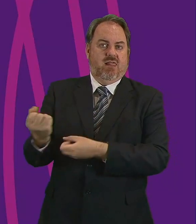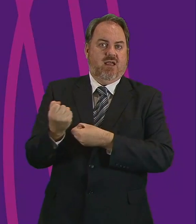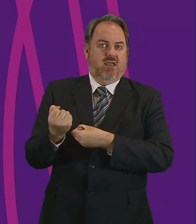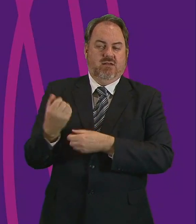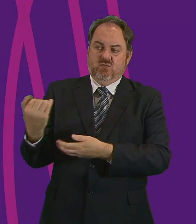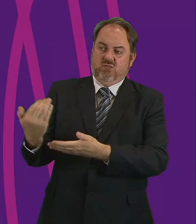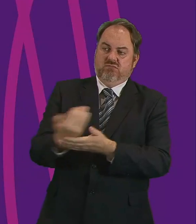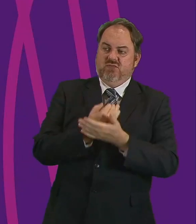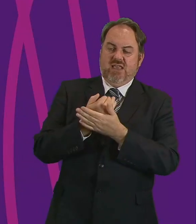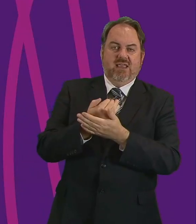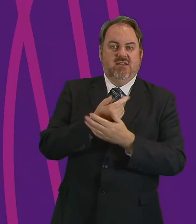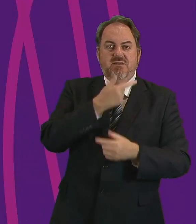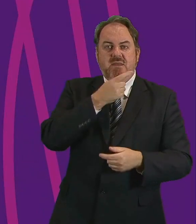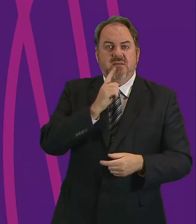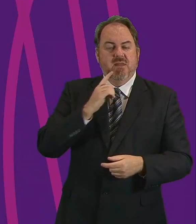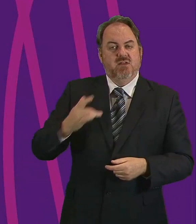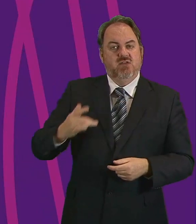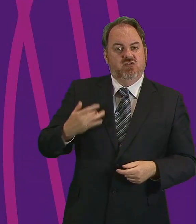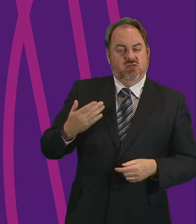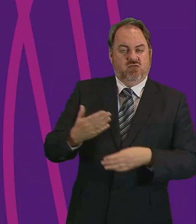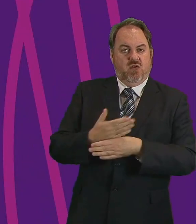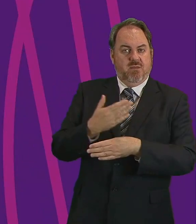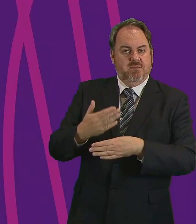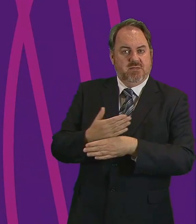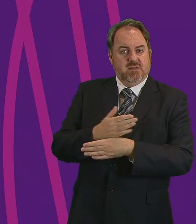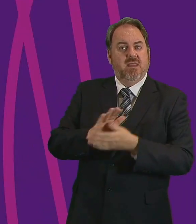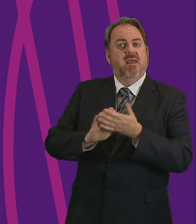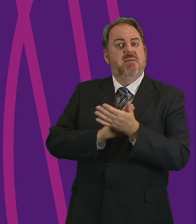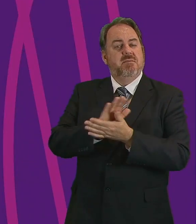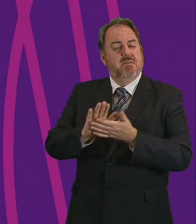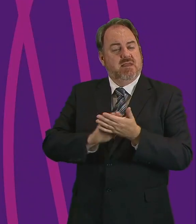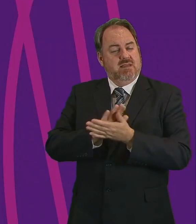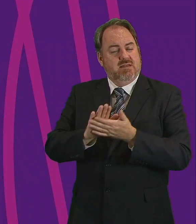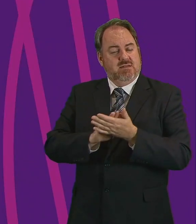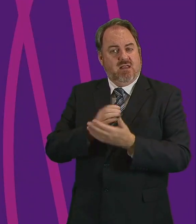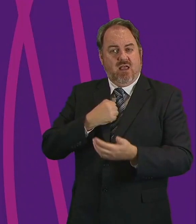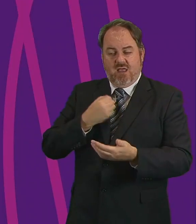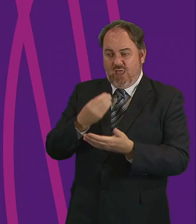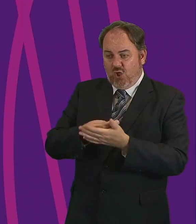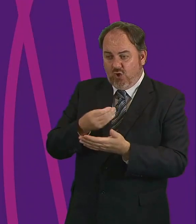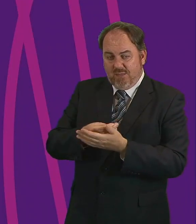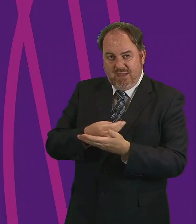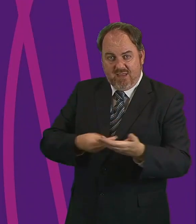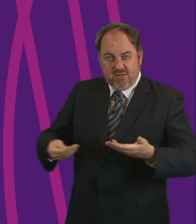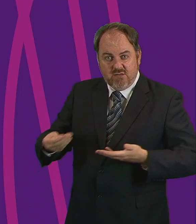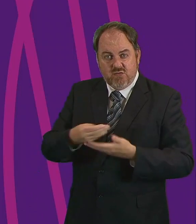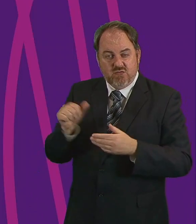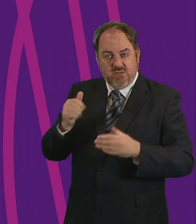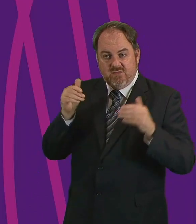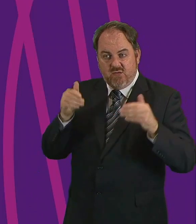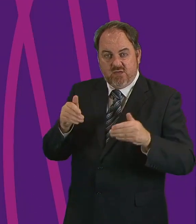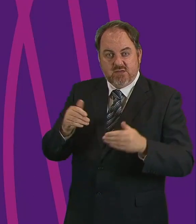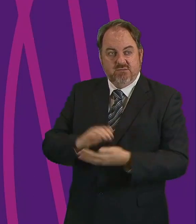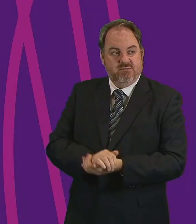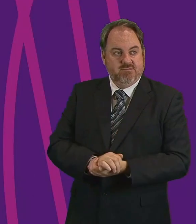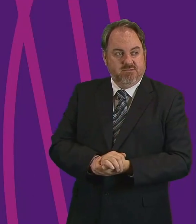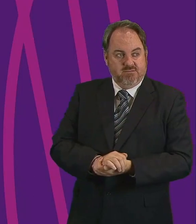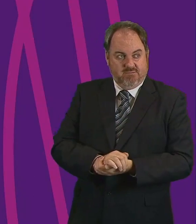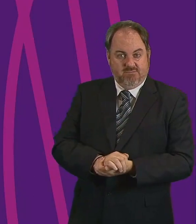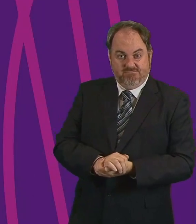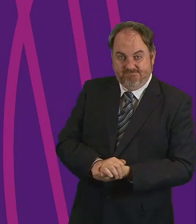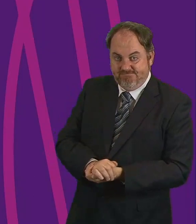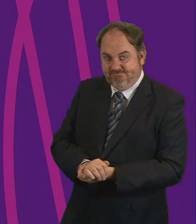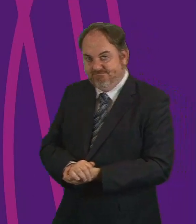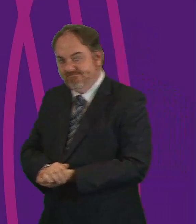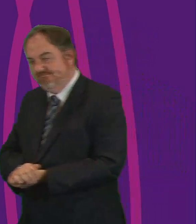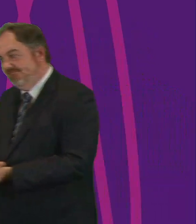until it can be restarted. That is where our economic efforts should now be focused. Kate Forbes. Cabinet